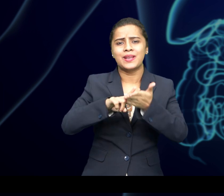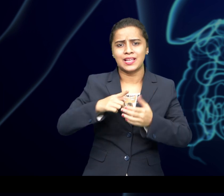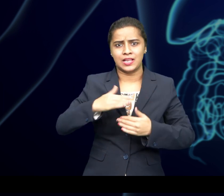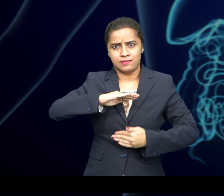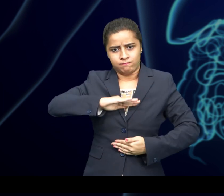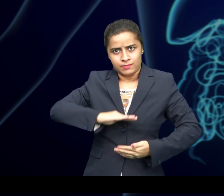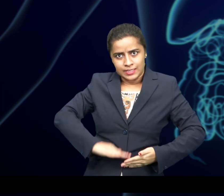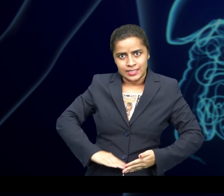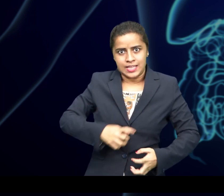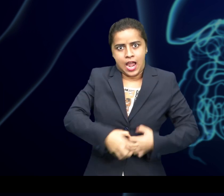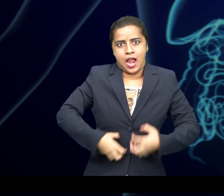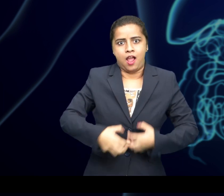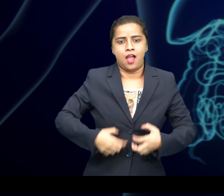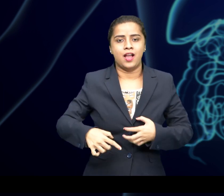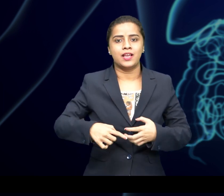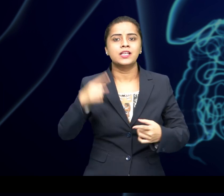food.